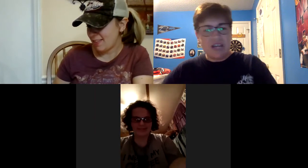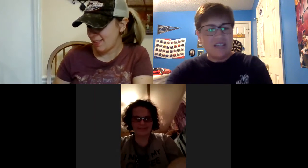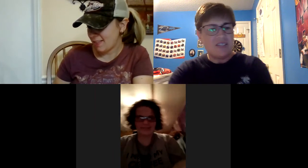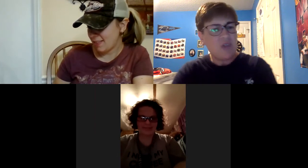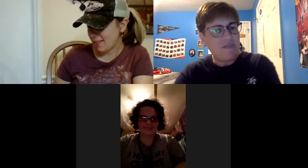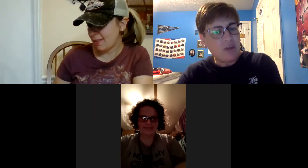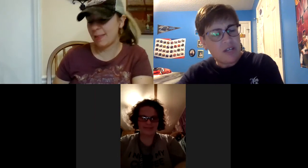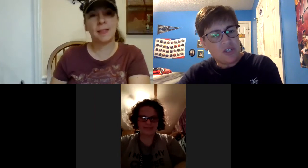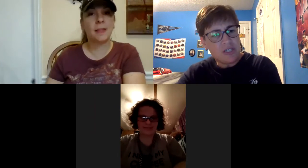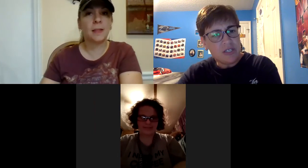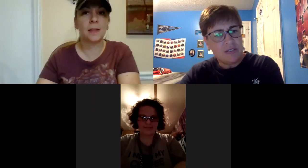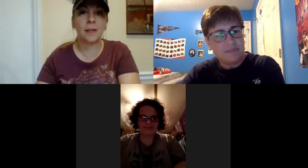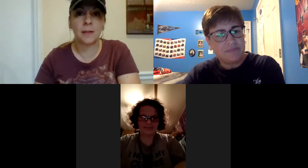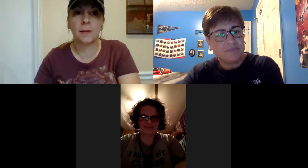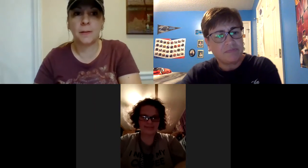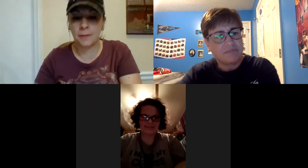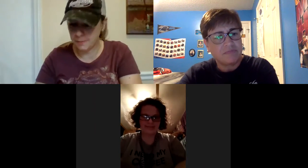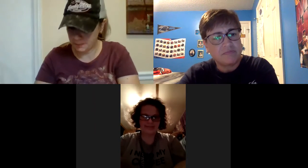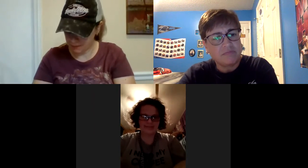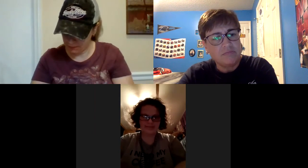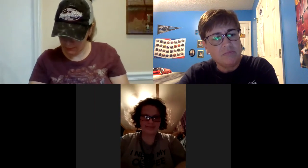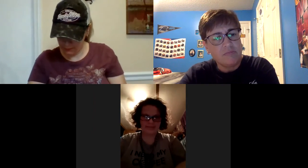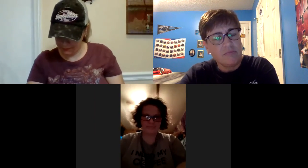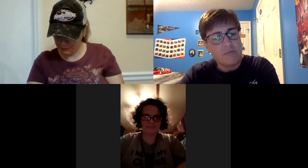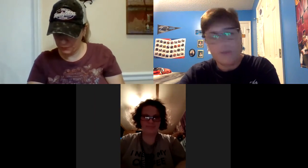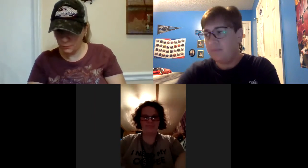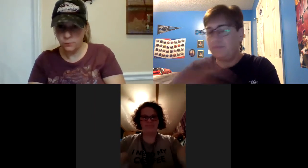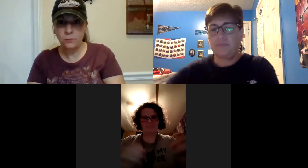do you have any questions?